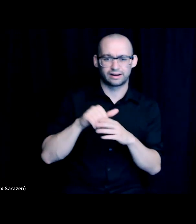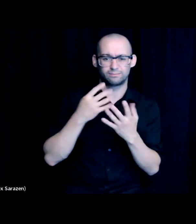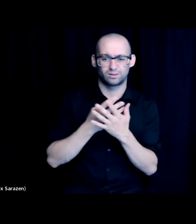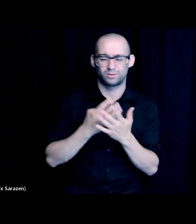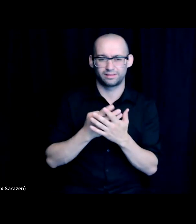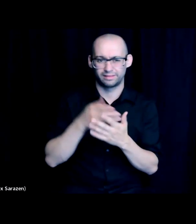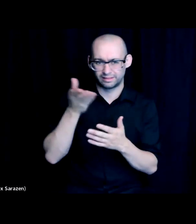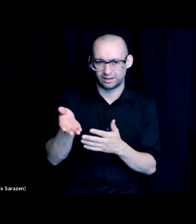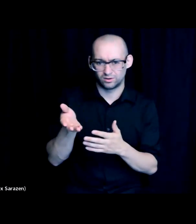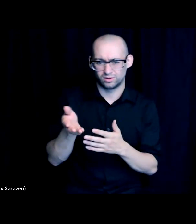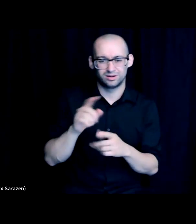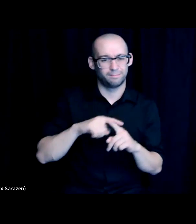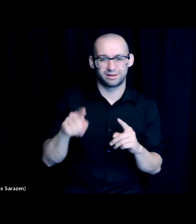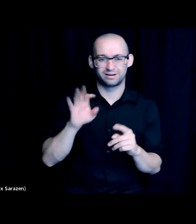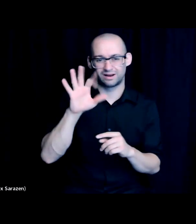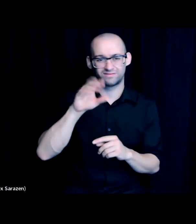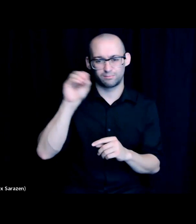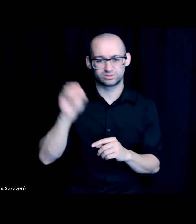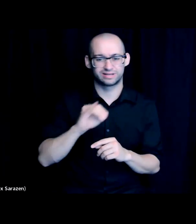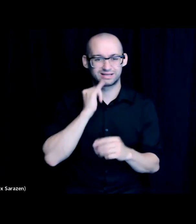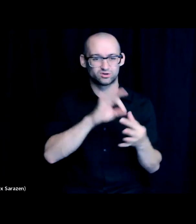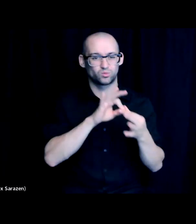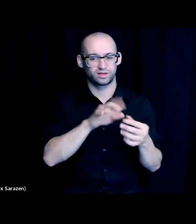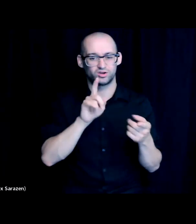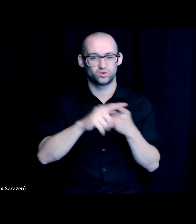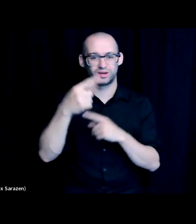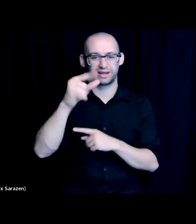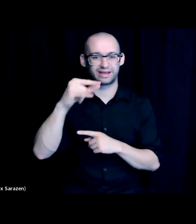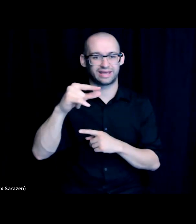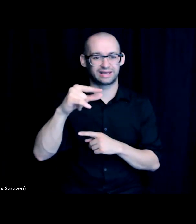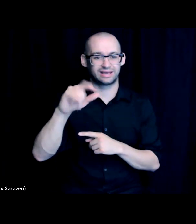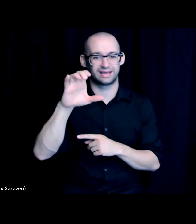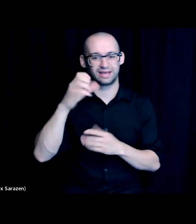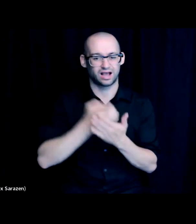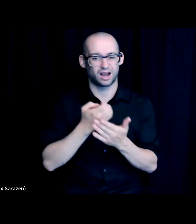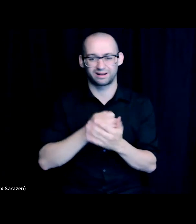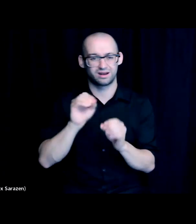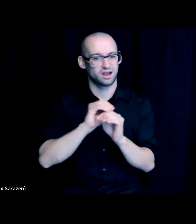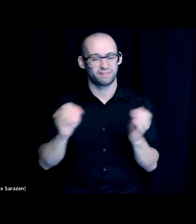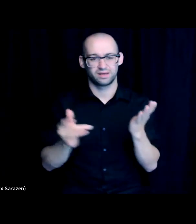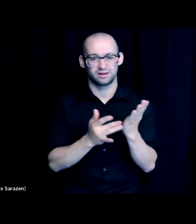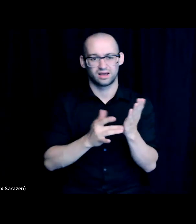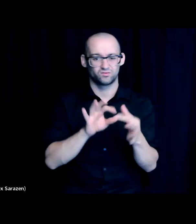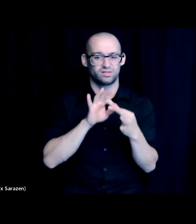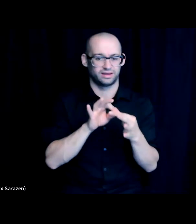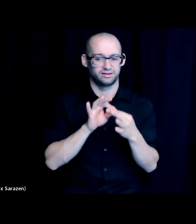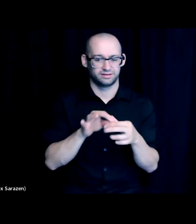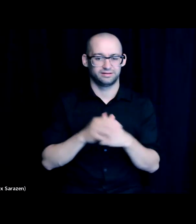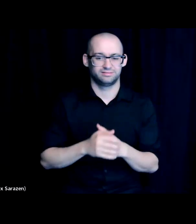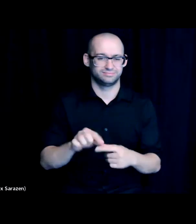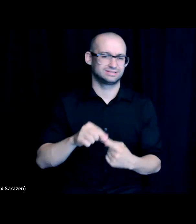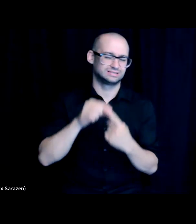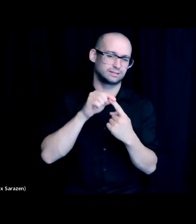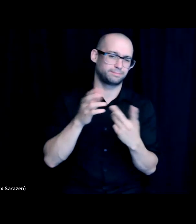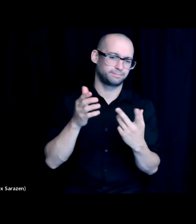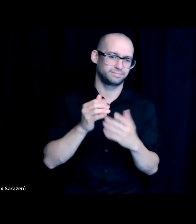training, I'd say 95% of it is just related to gig economy jobs, almost nothing tech related, with the exception of like the